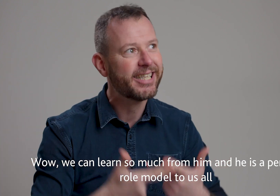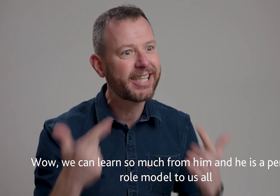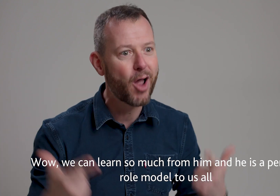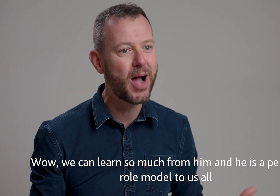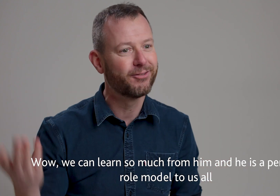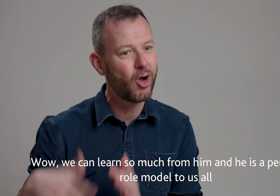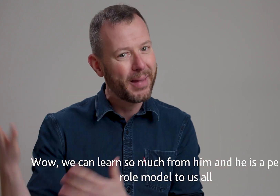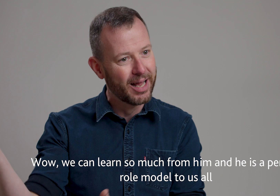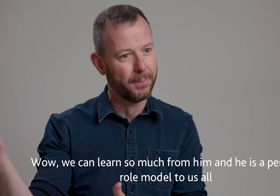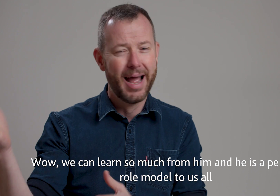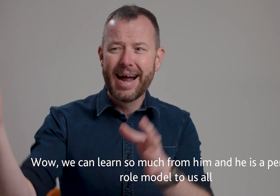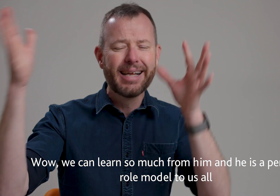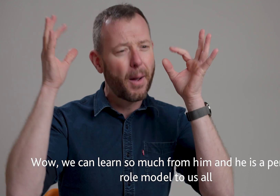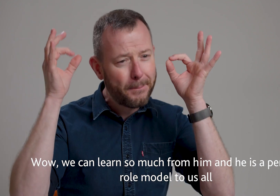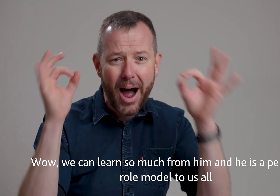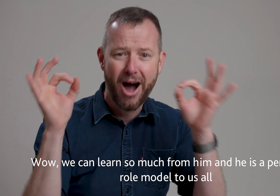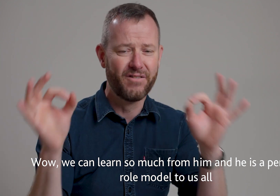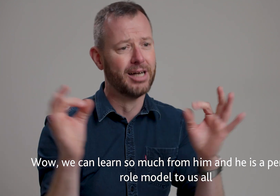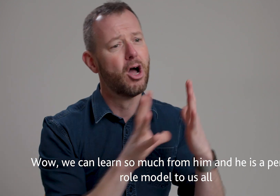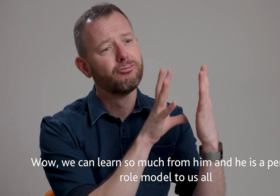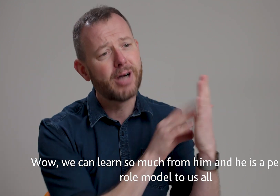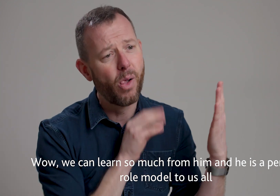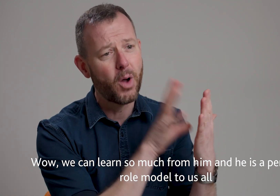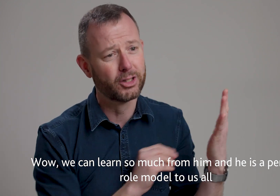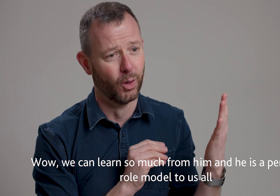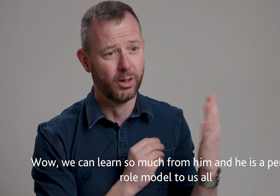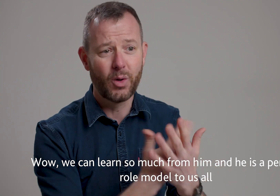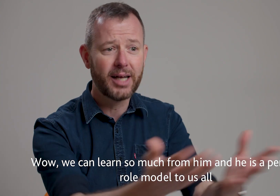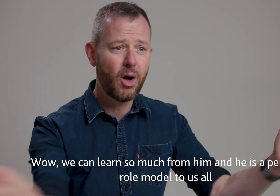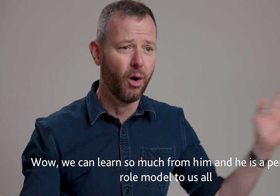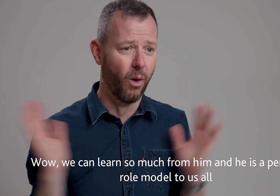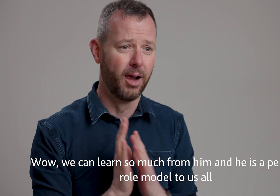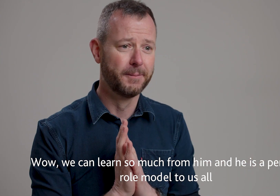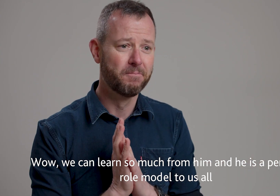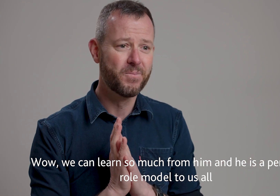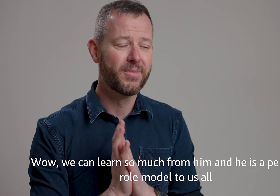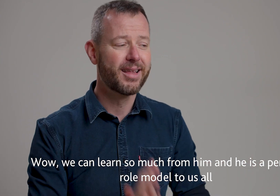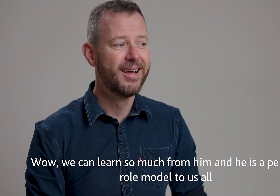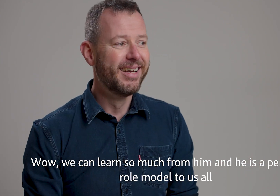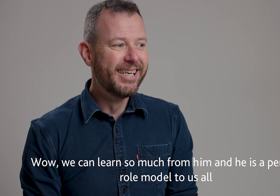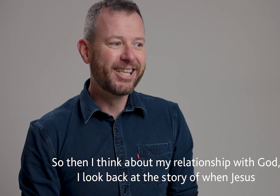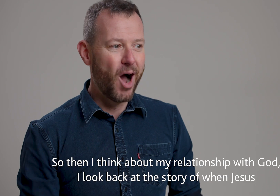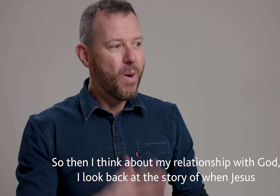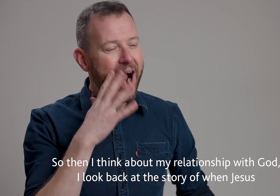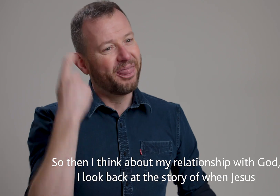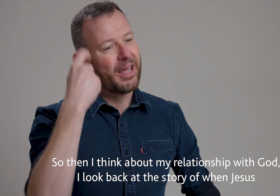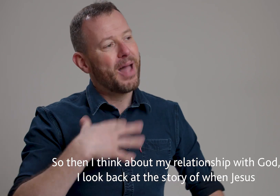so much from him. A little perfect role model to us all. So when I think that